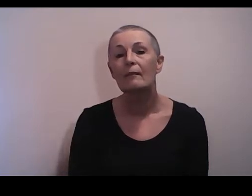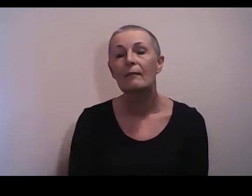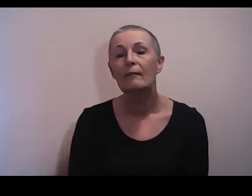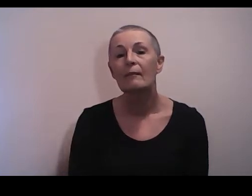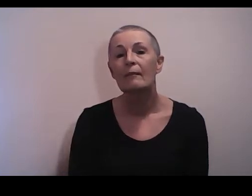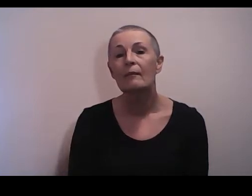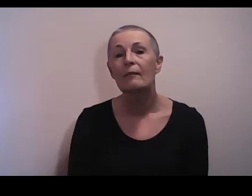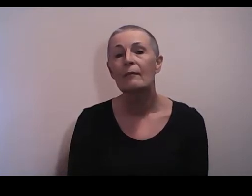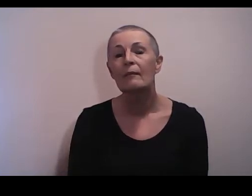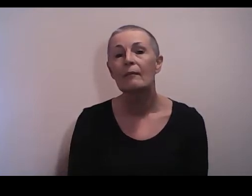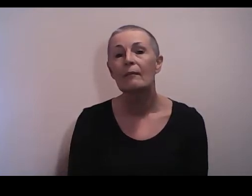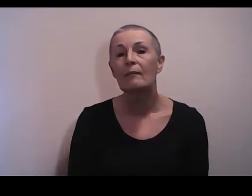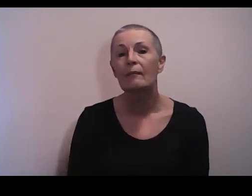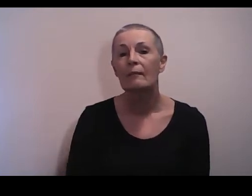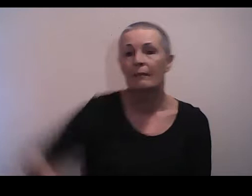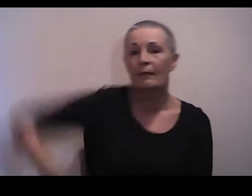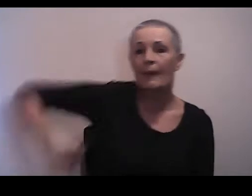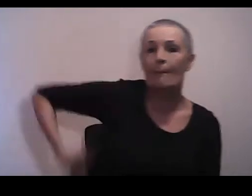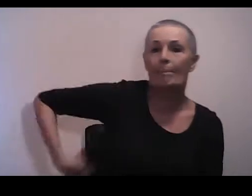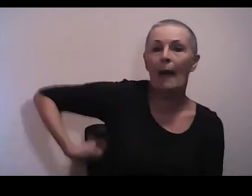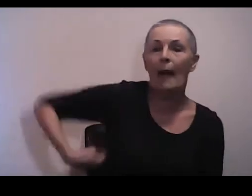So I keep my back straight.